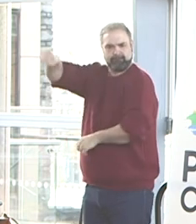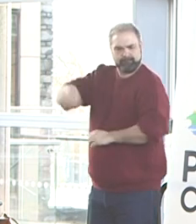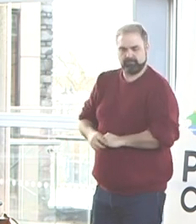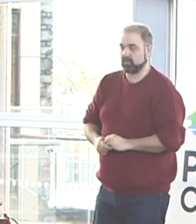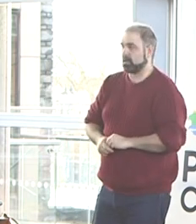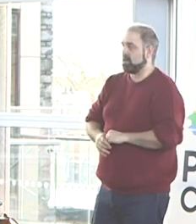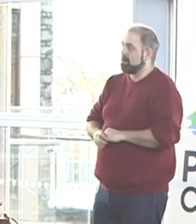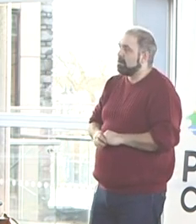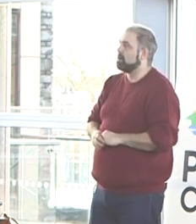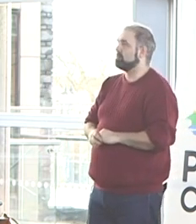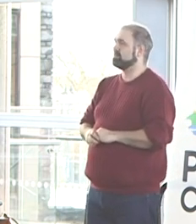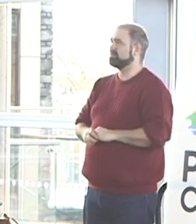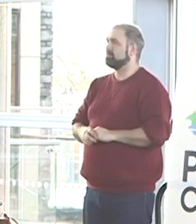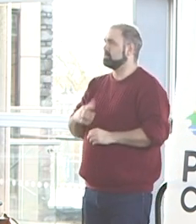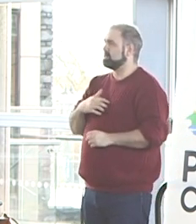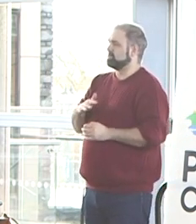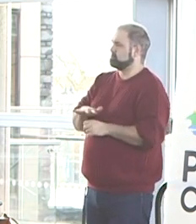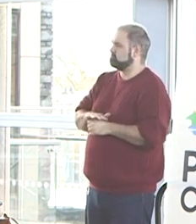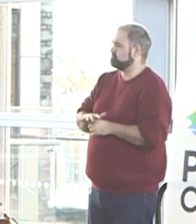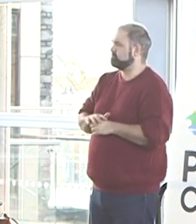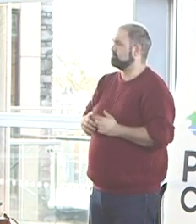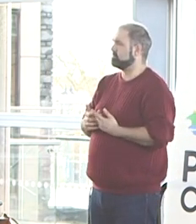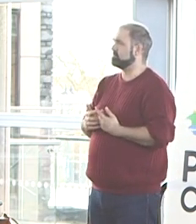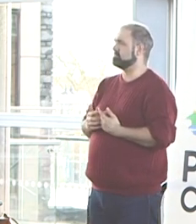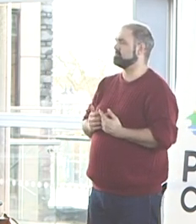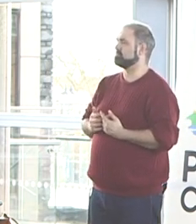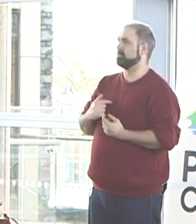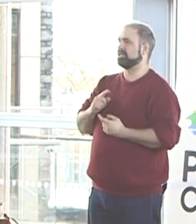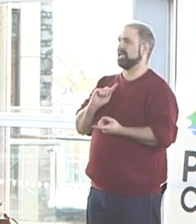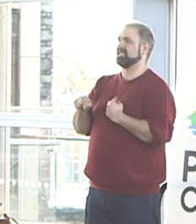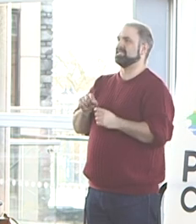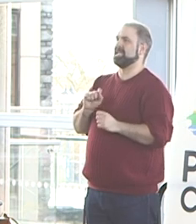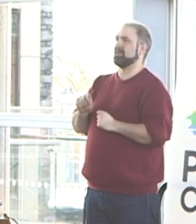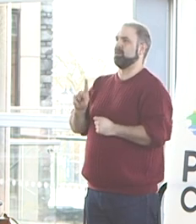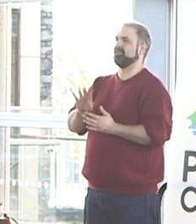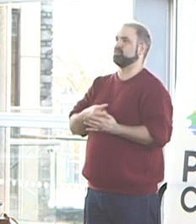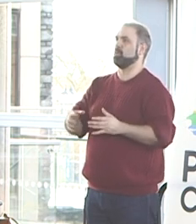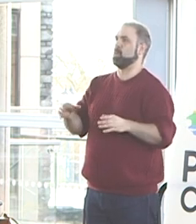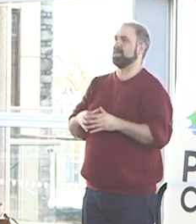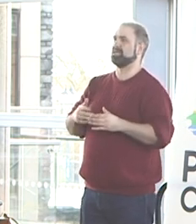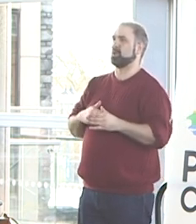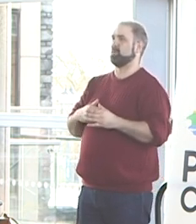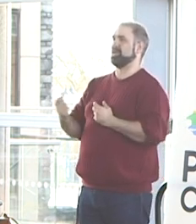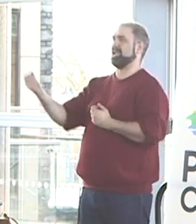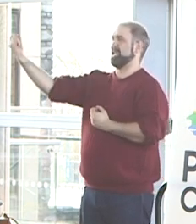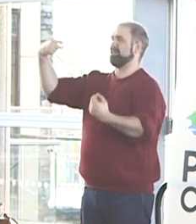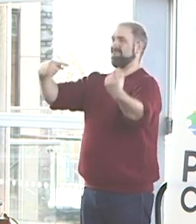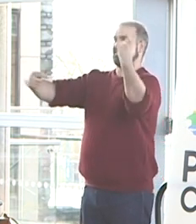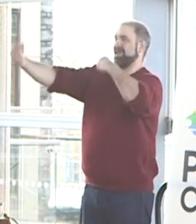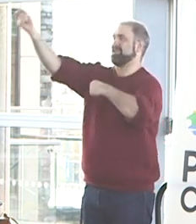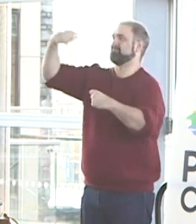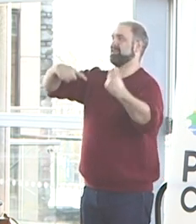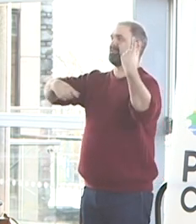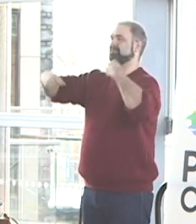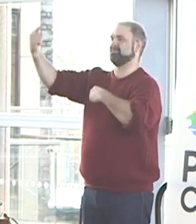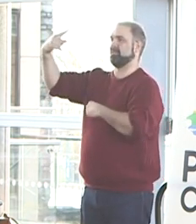I'm in a little bit of an unusual position with this in that I answer email for Switchboard. So we get emails from people